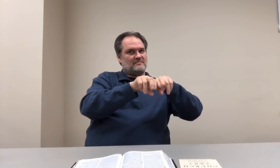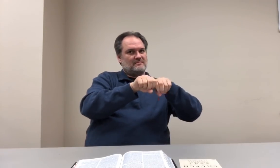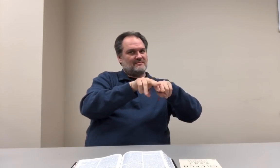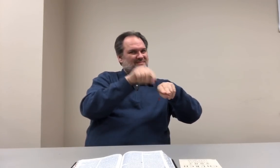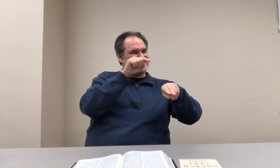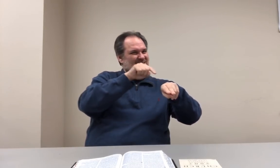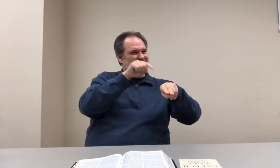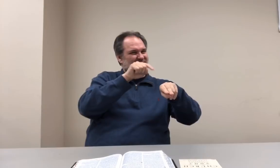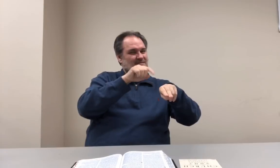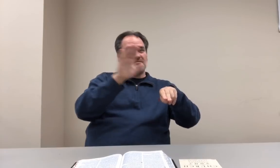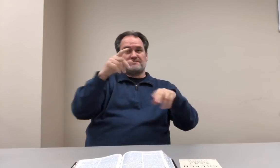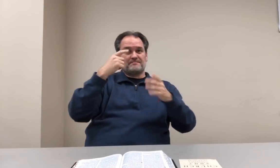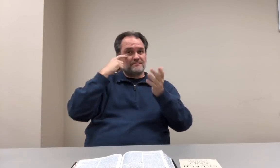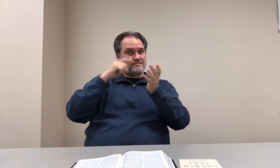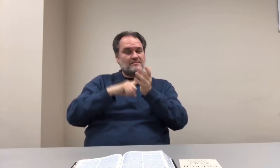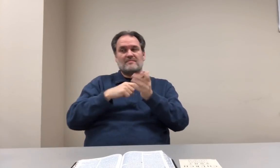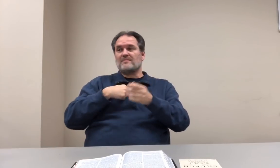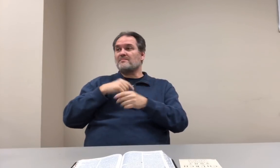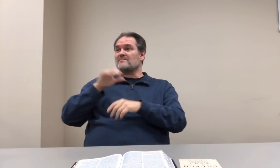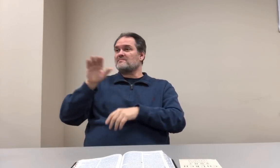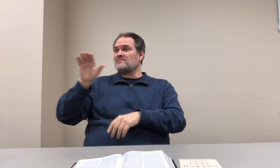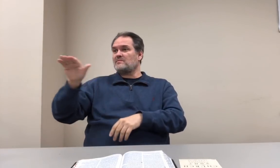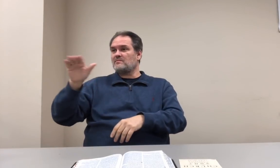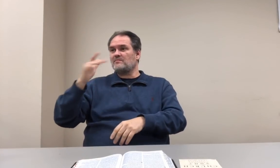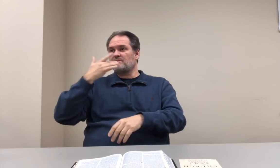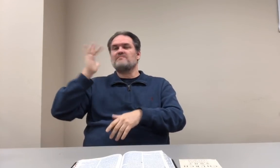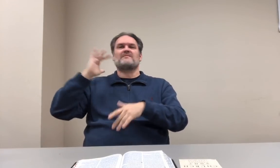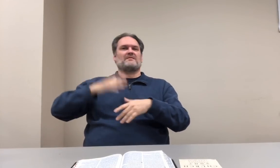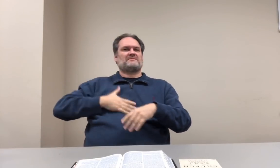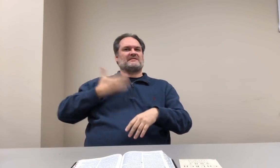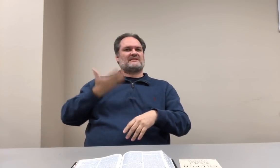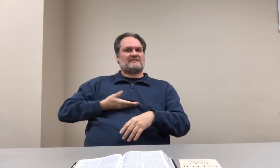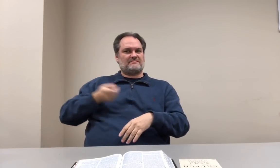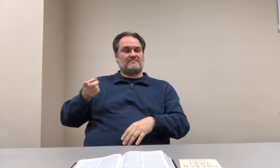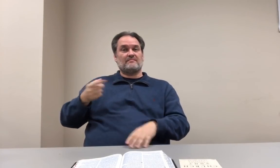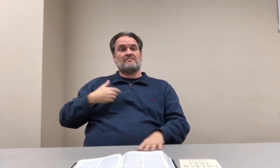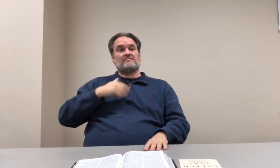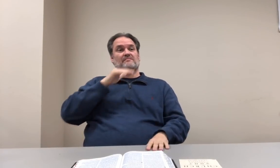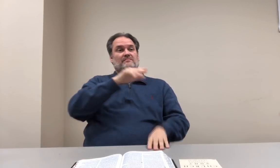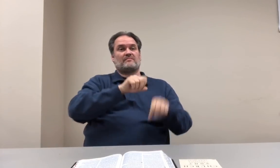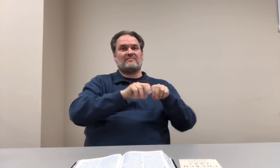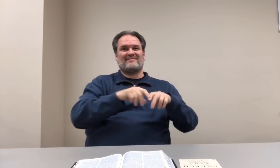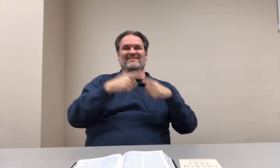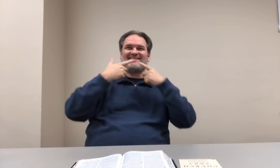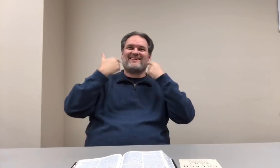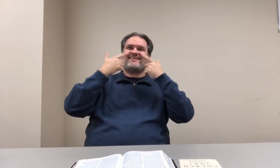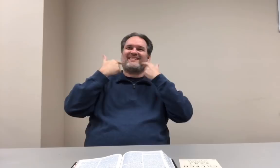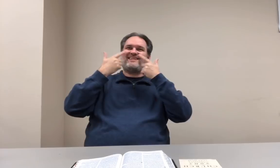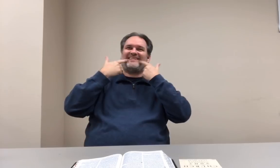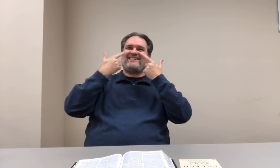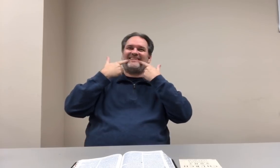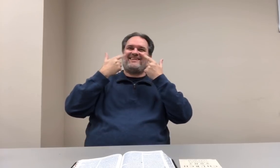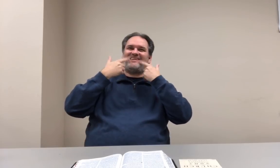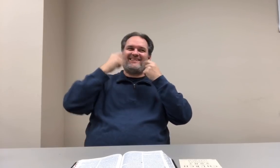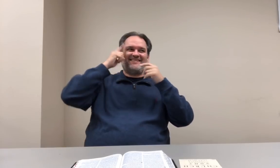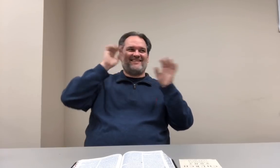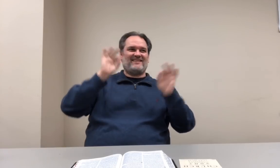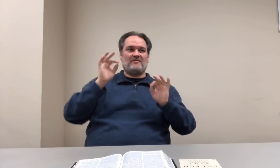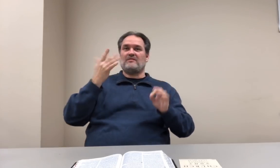way. He can either be changed for the better because he is the best, nor the worst because he would cease